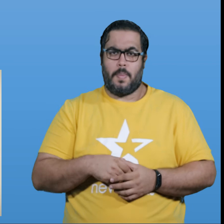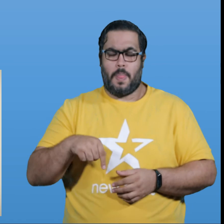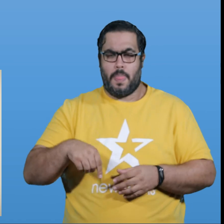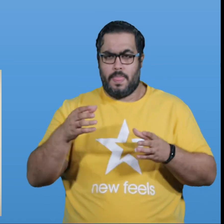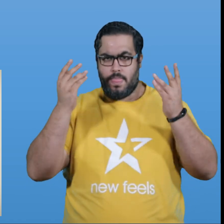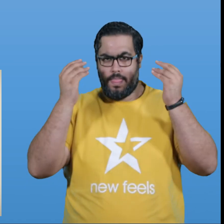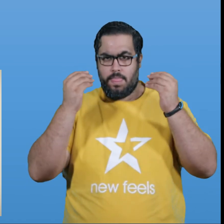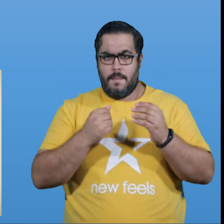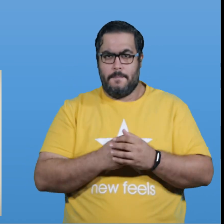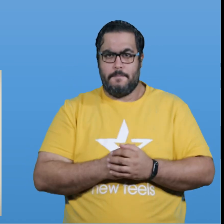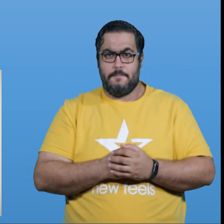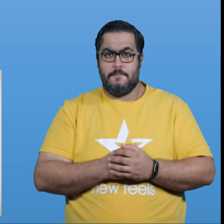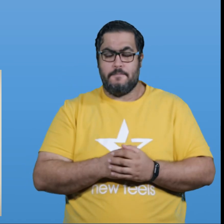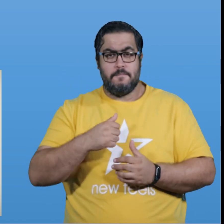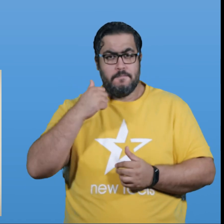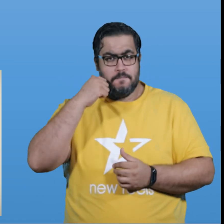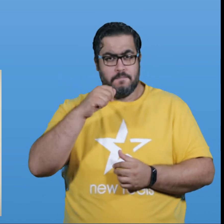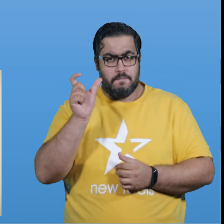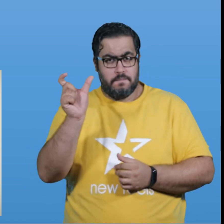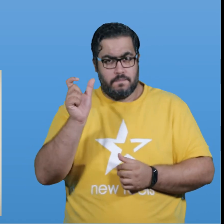to understand about the culture of peace